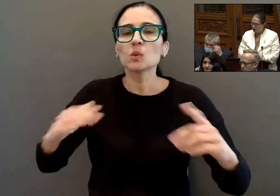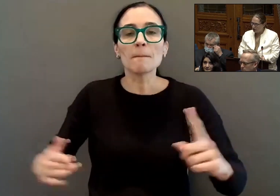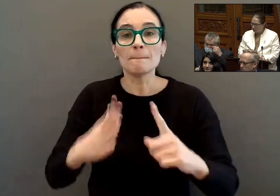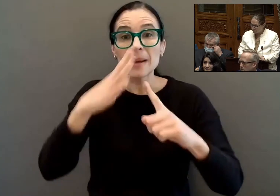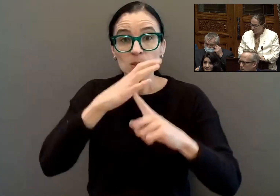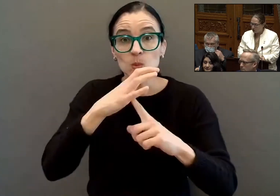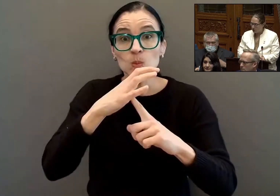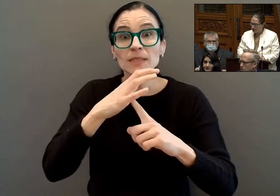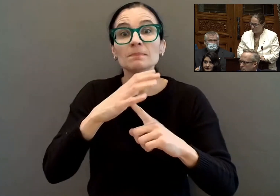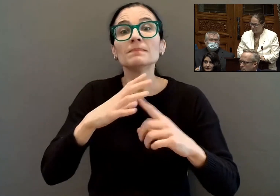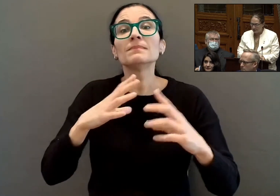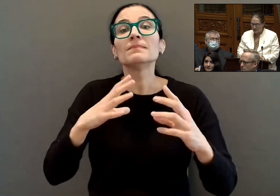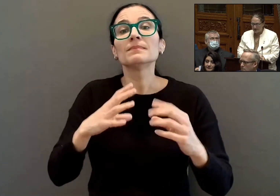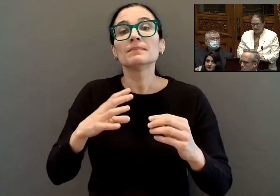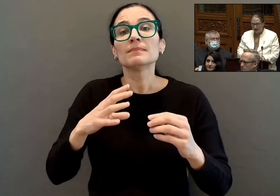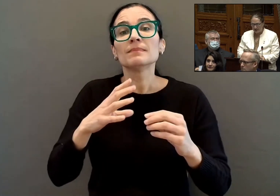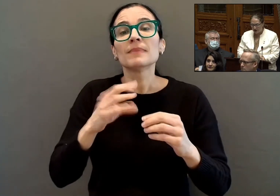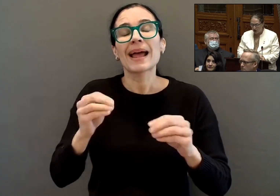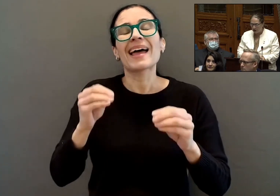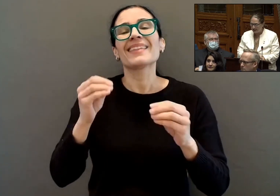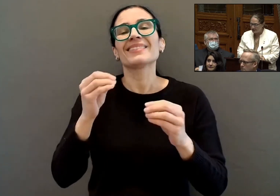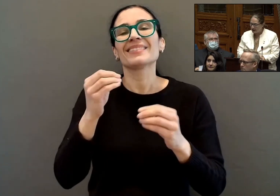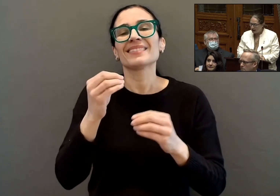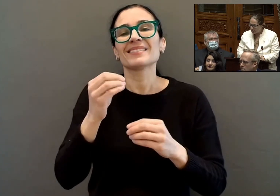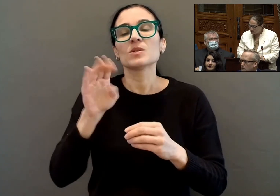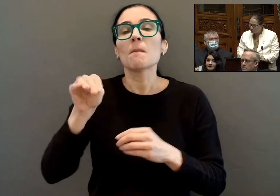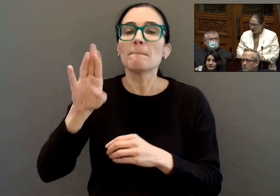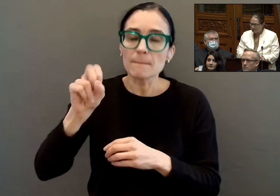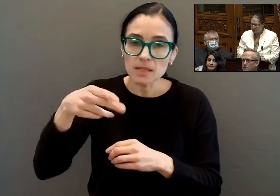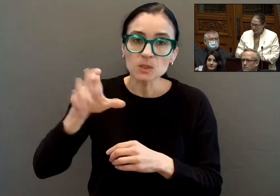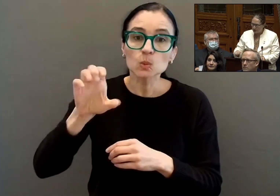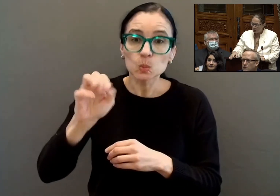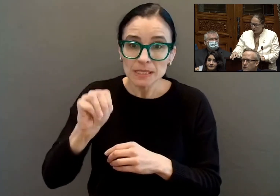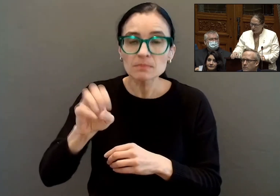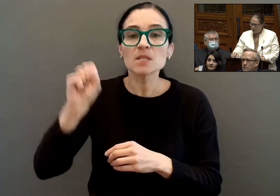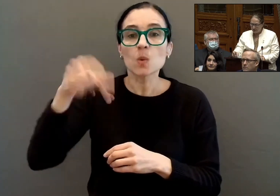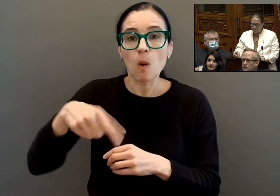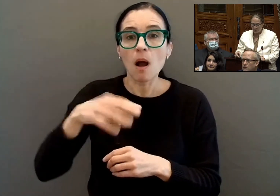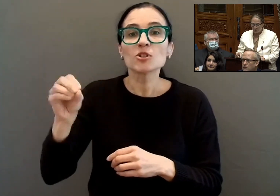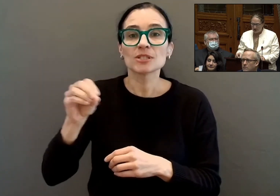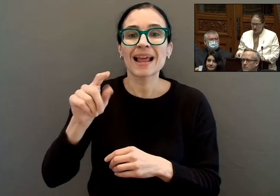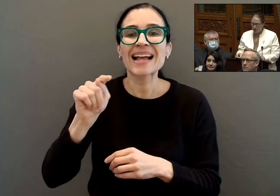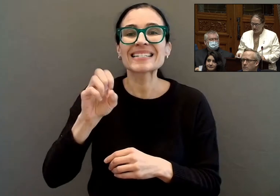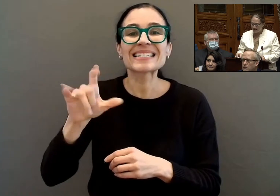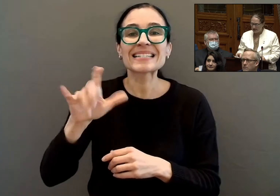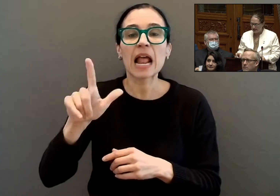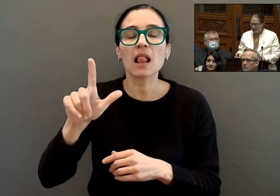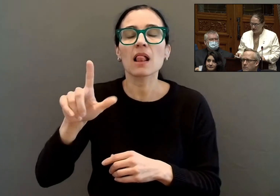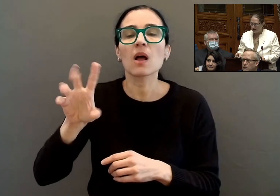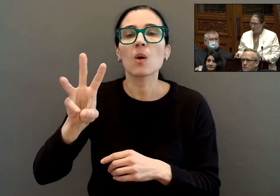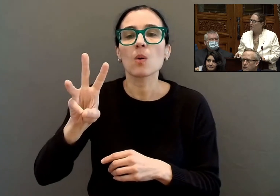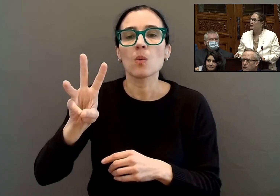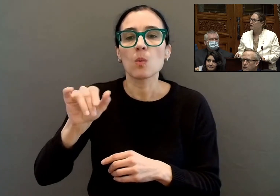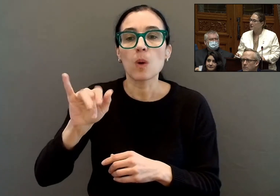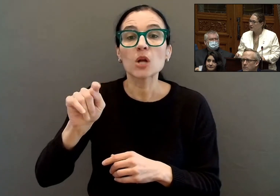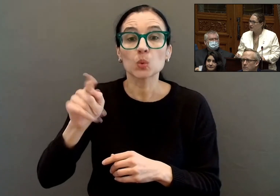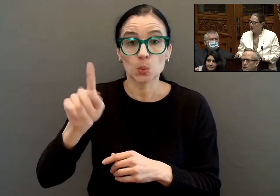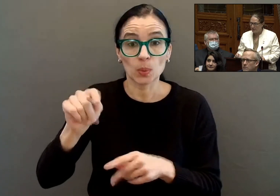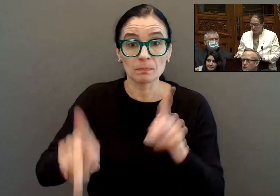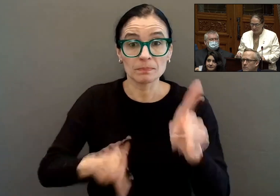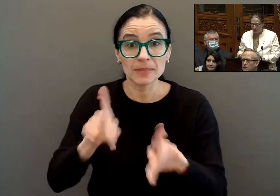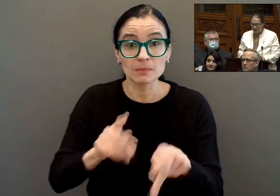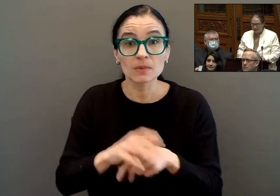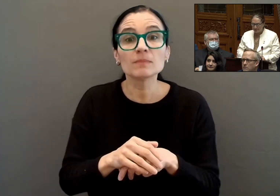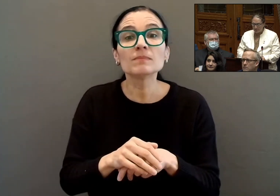the Lekwungen people, specifically the Songhees and the Kosapsum, who have lived here and stewarded these lands and waters since